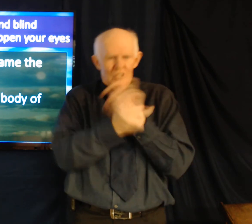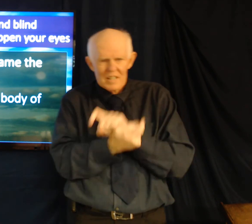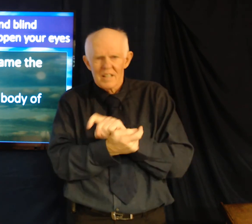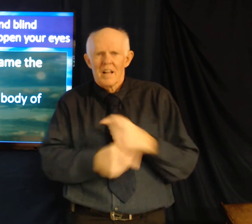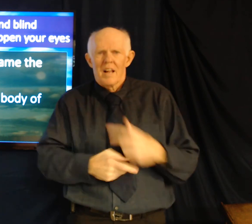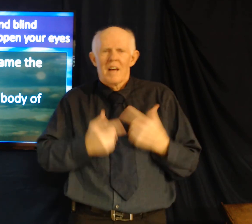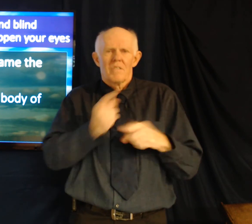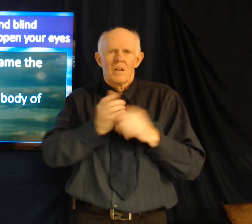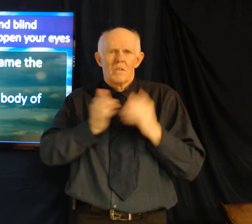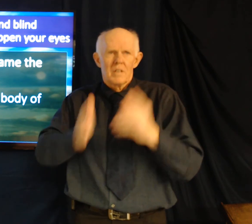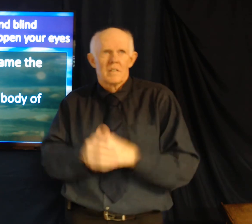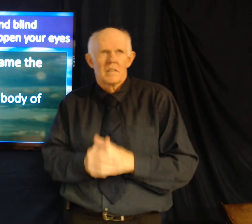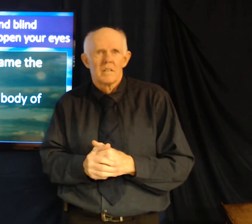in our lives that we need to change